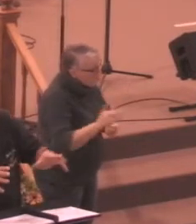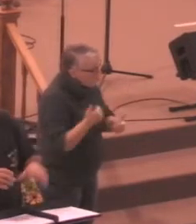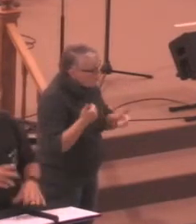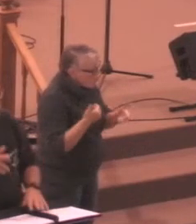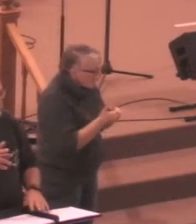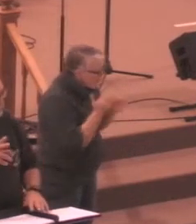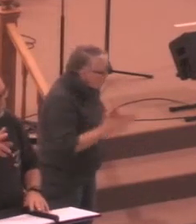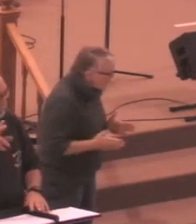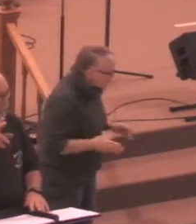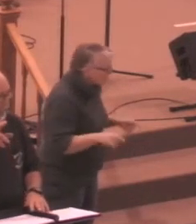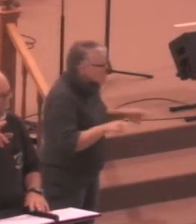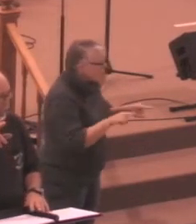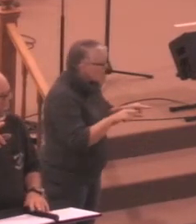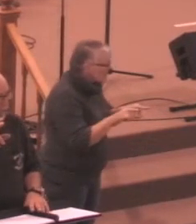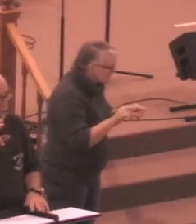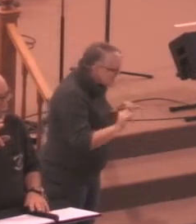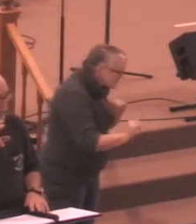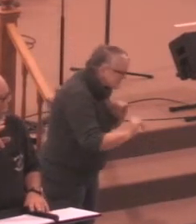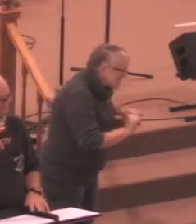throughout the Bible,